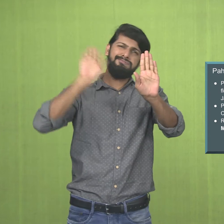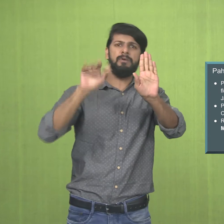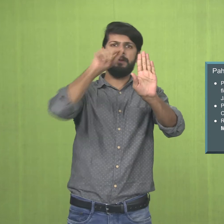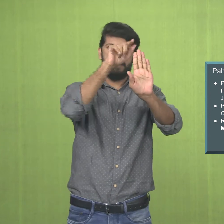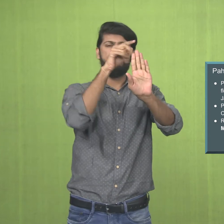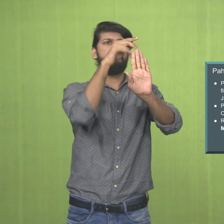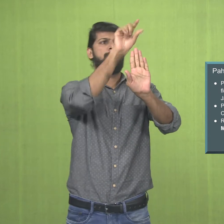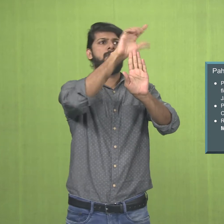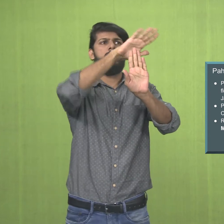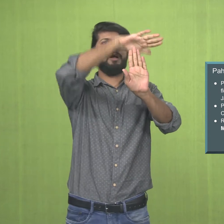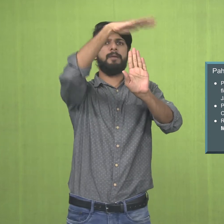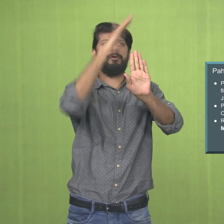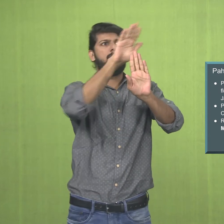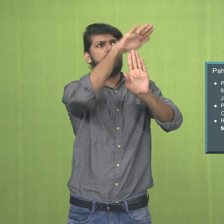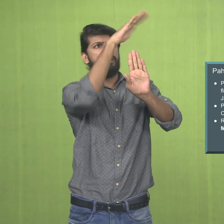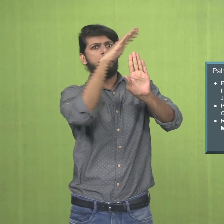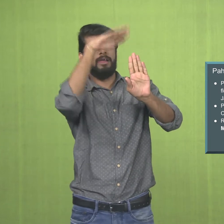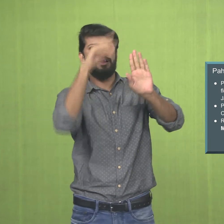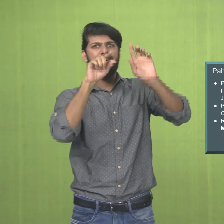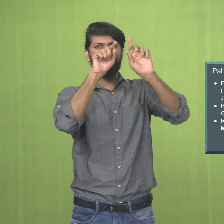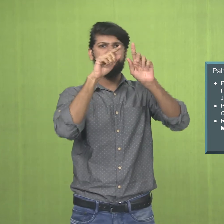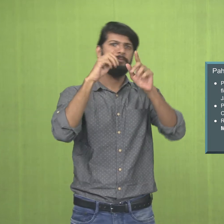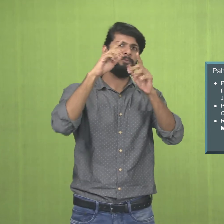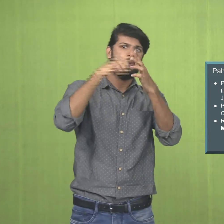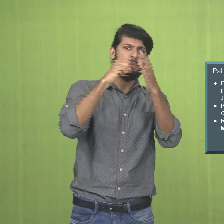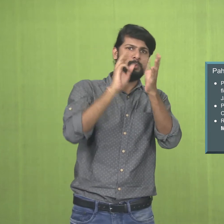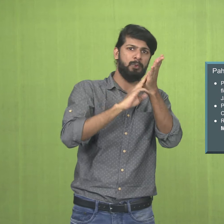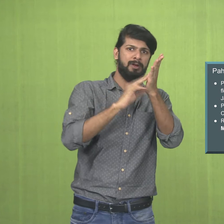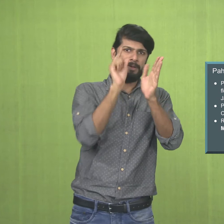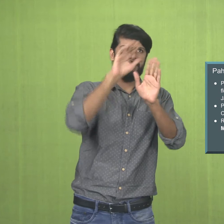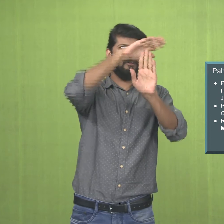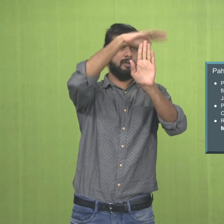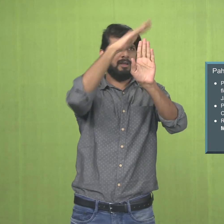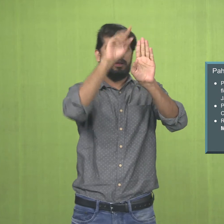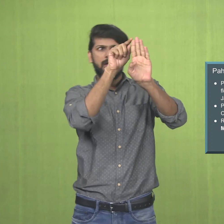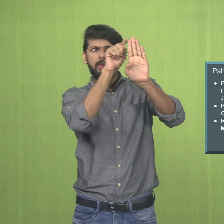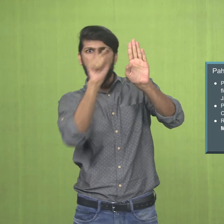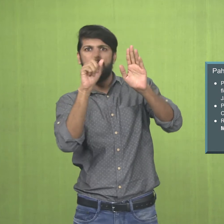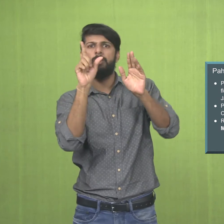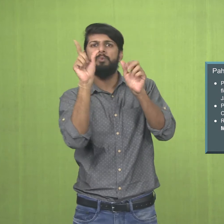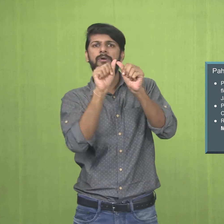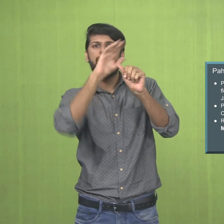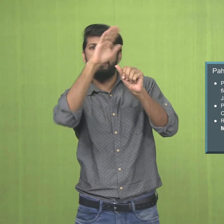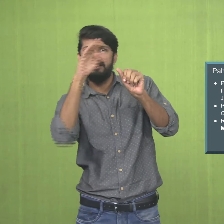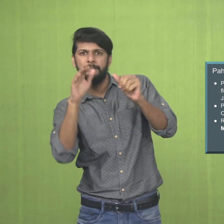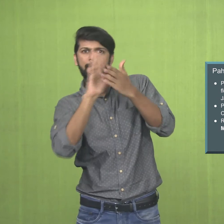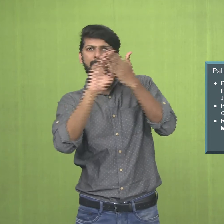These would be states of Jammu, Himachal Pradesh, Punjab, Uttarakhand,